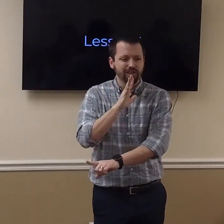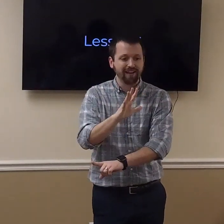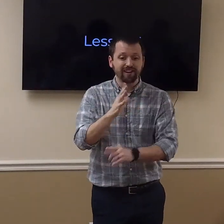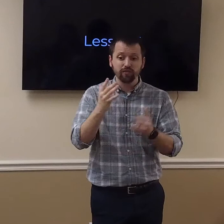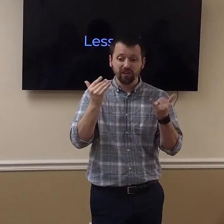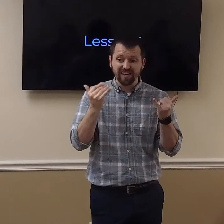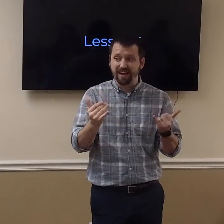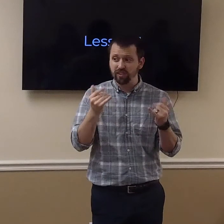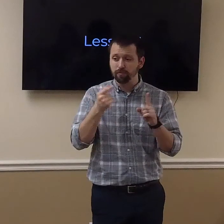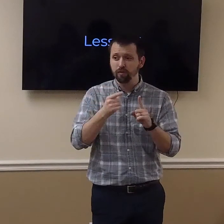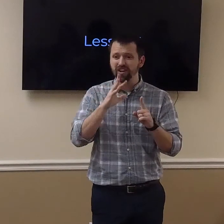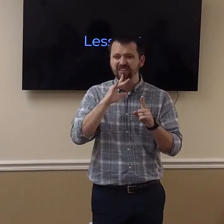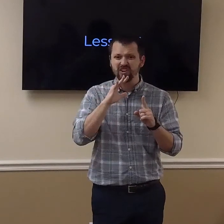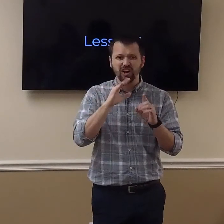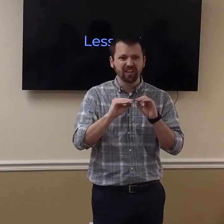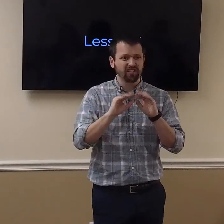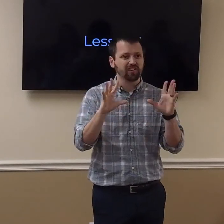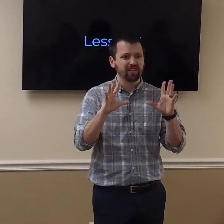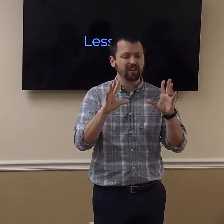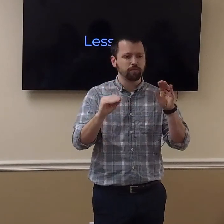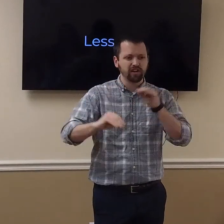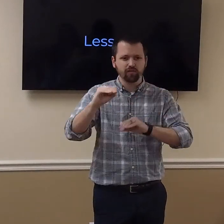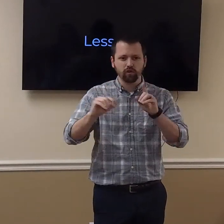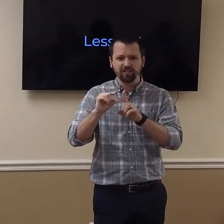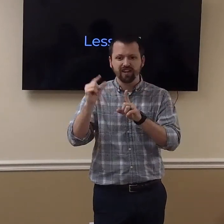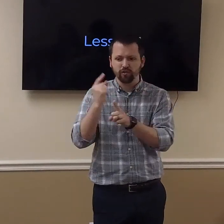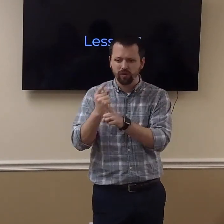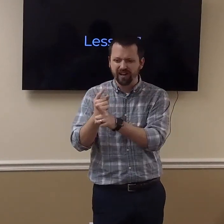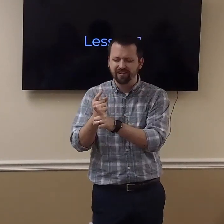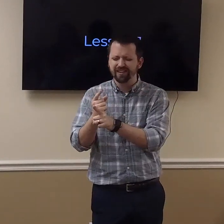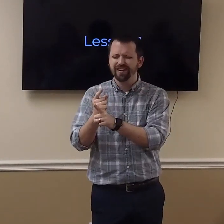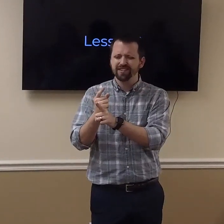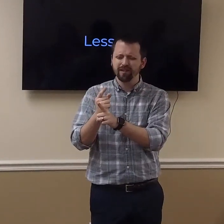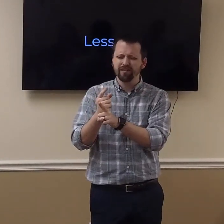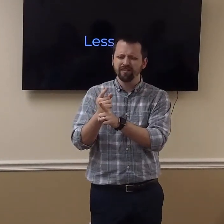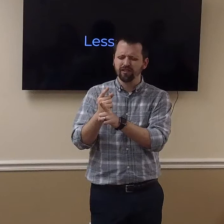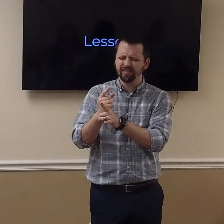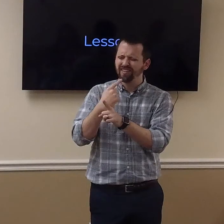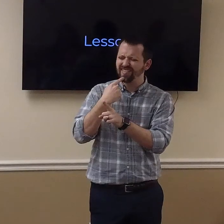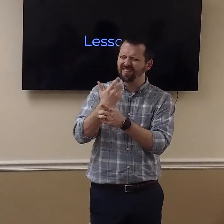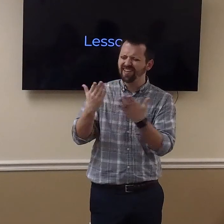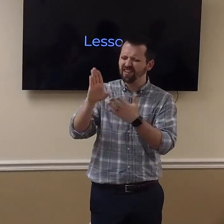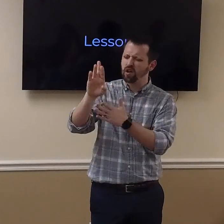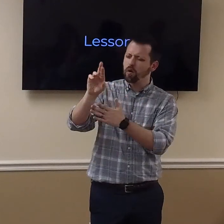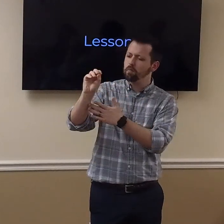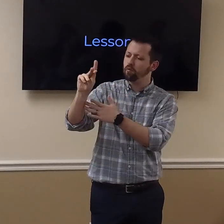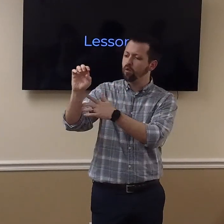5, and he's really now at the point where he is talking clearly and he's putting his words together right. Sometimes he says things like